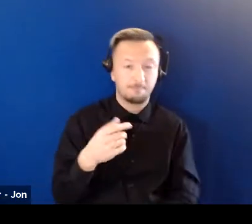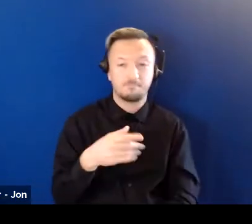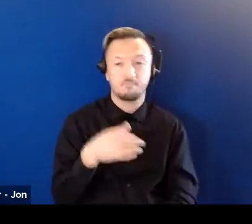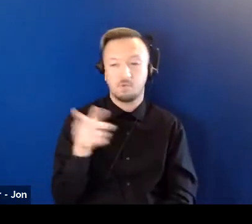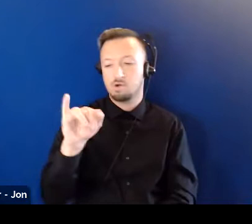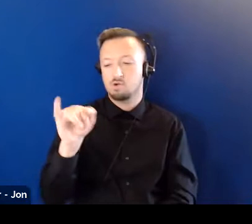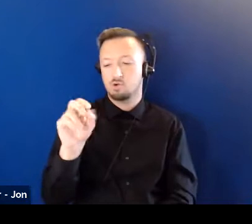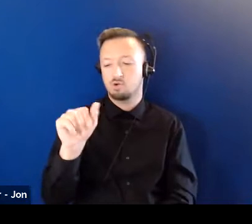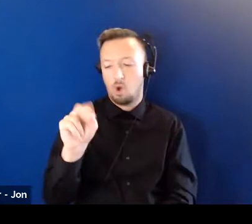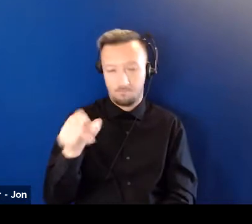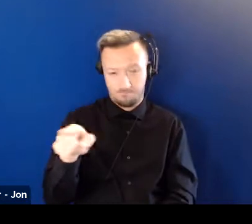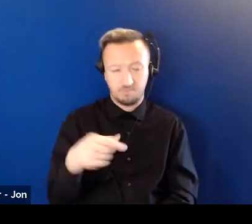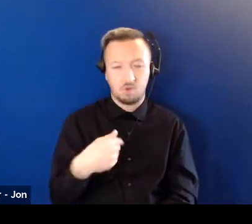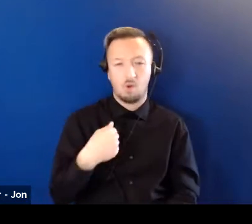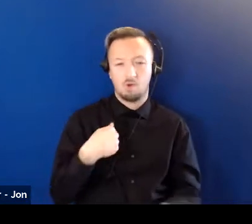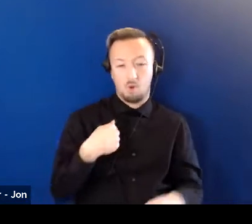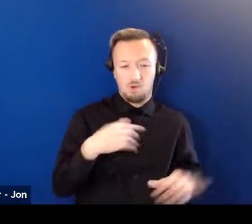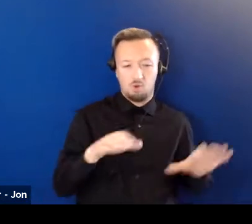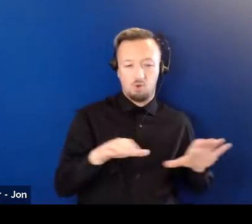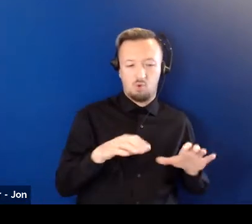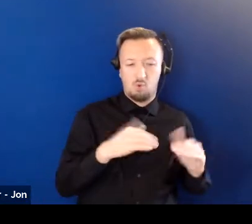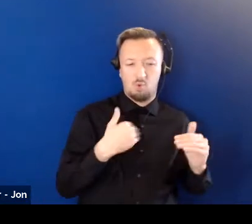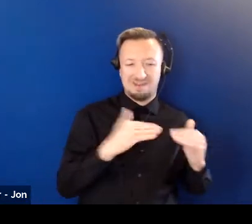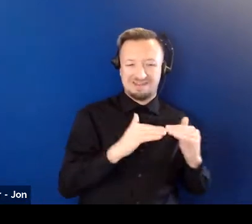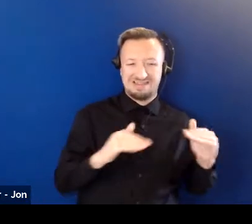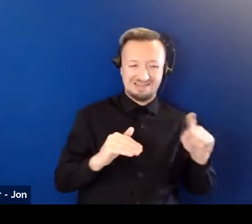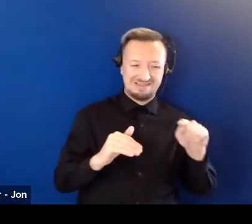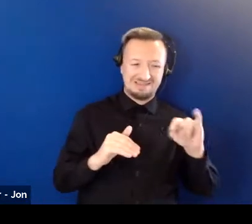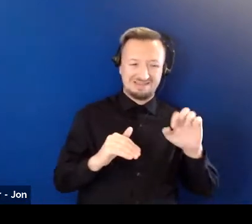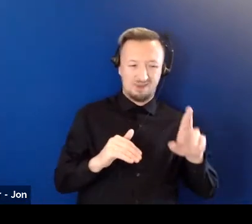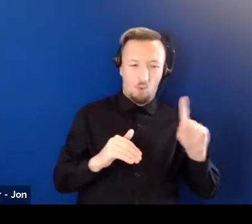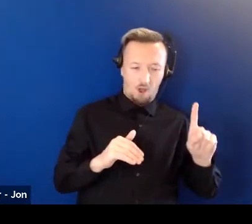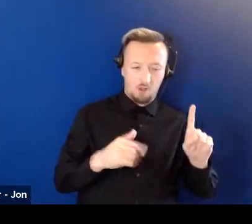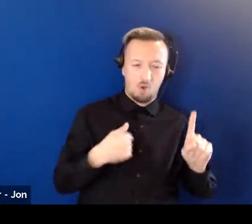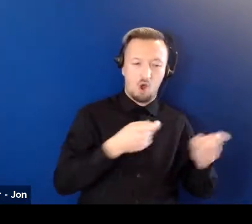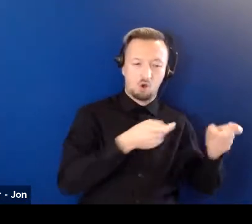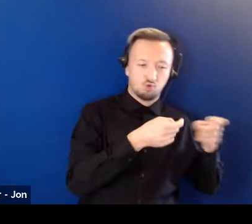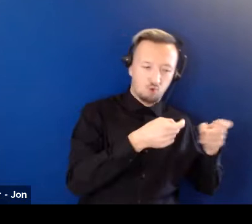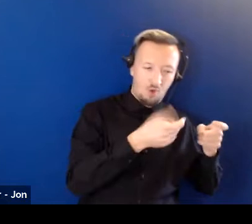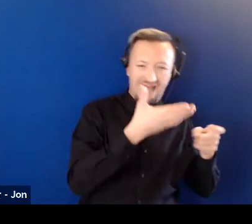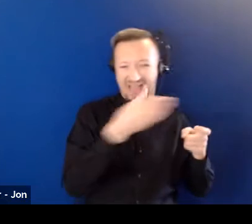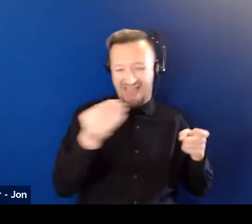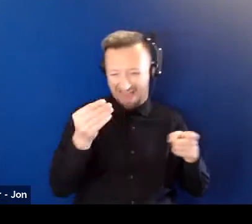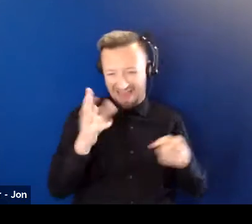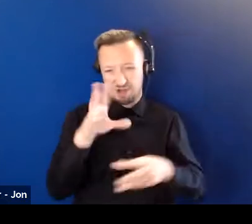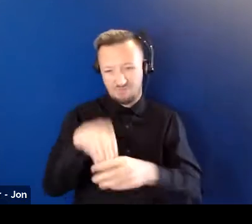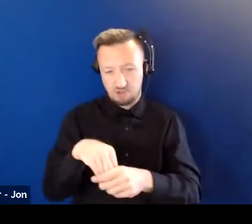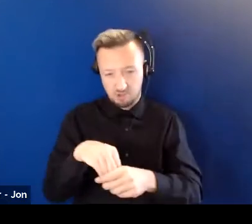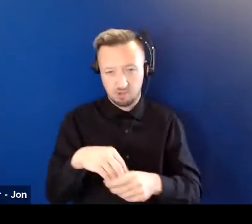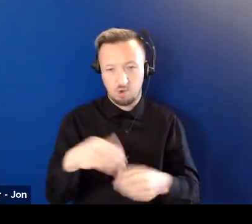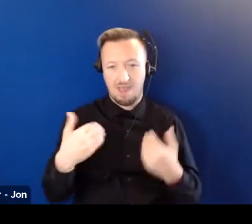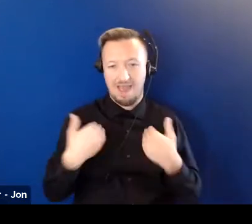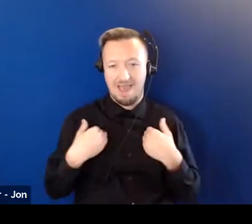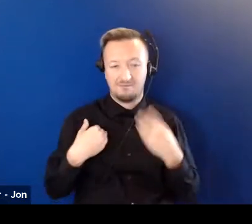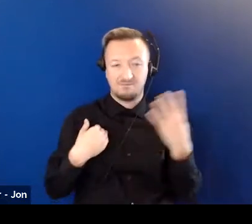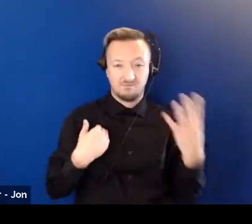do both the control and the intervention. So we have at DRS, we have 4 staff who are just doing the